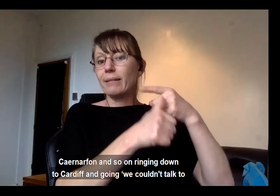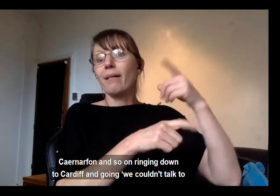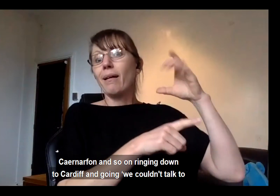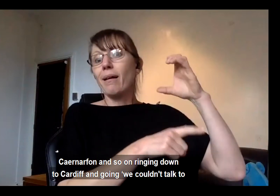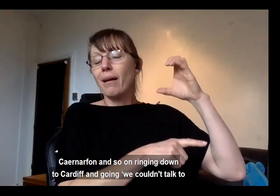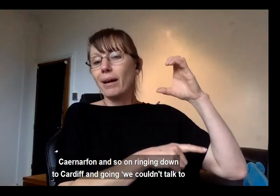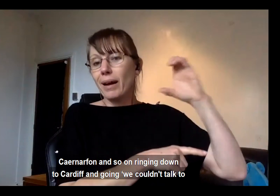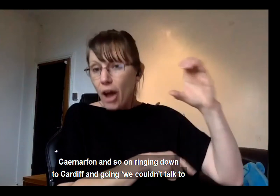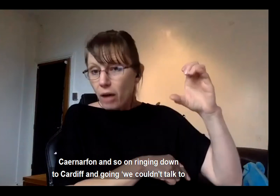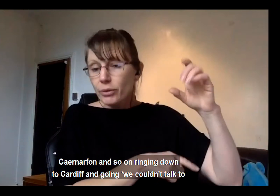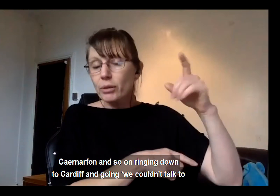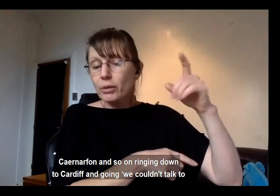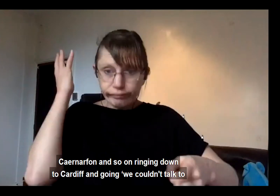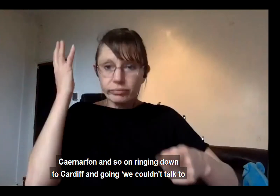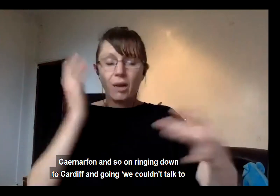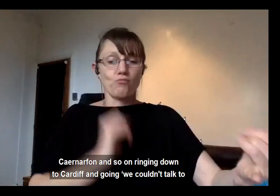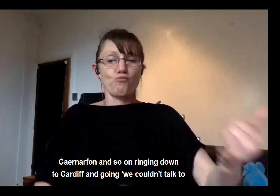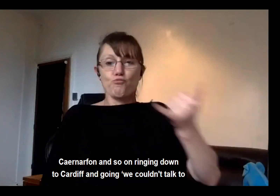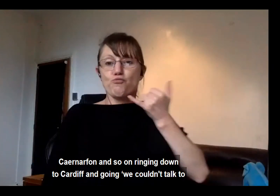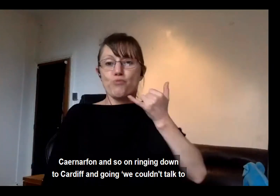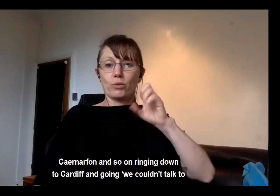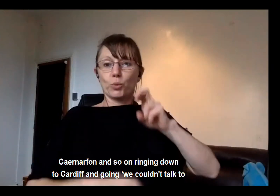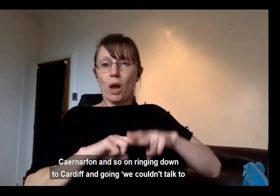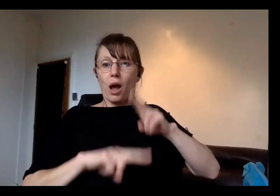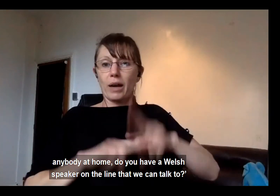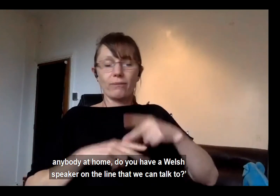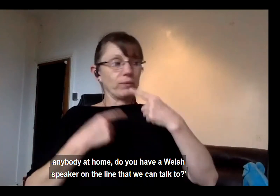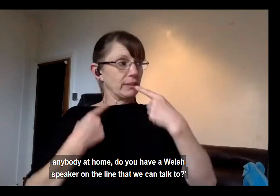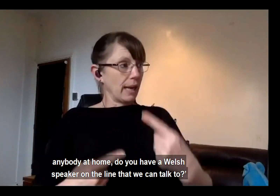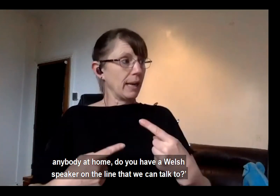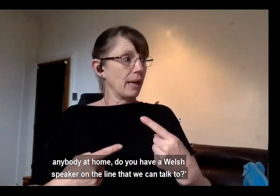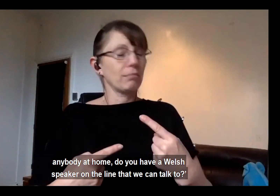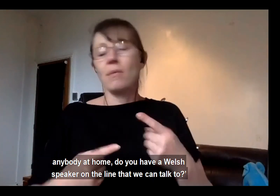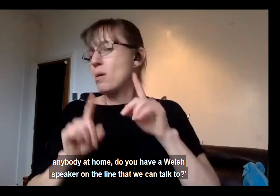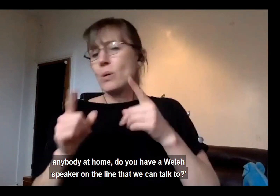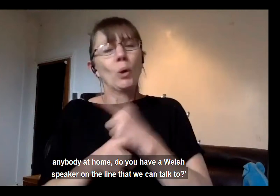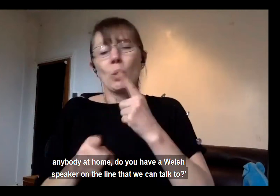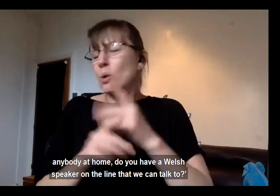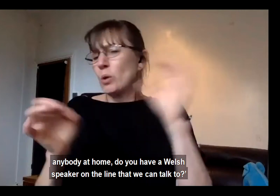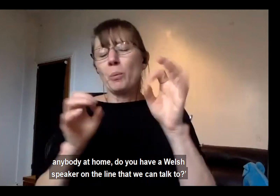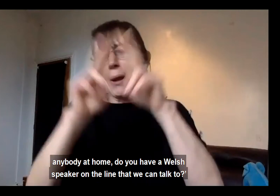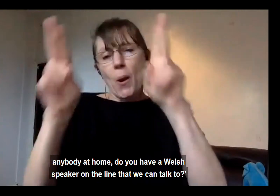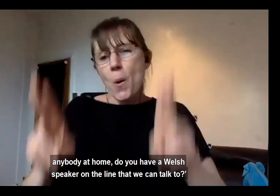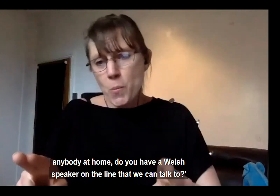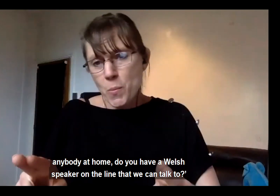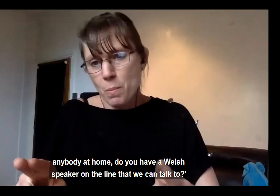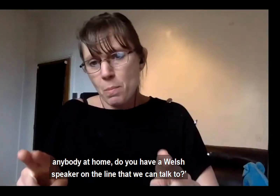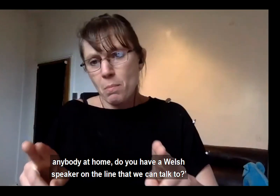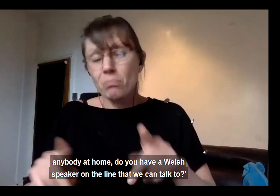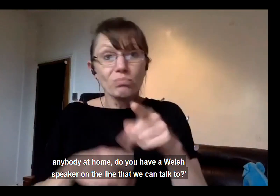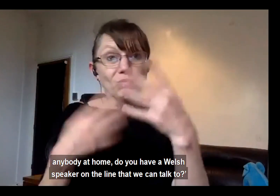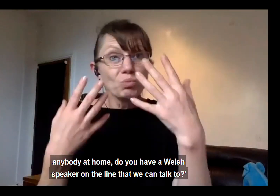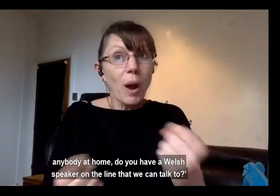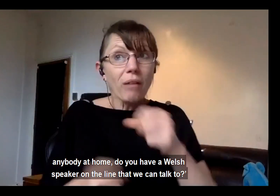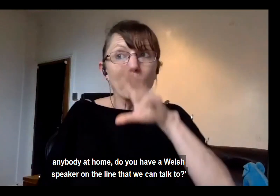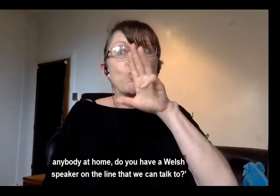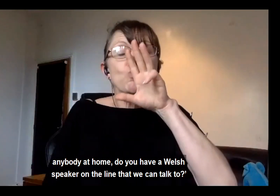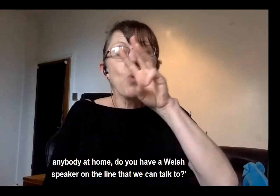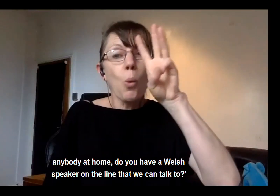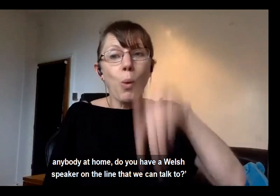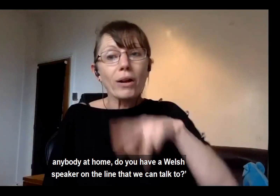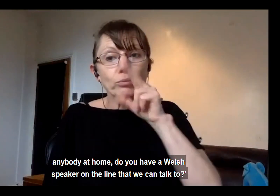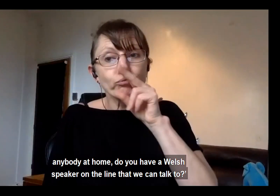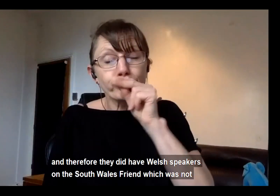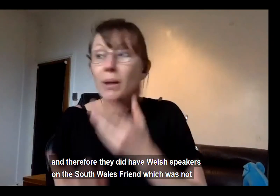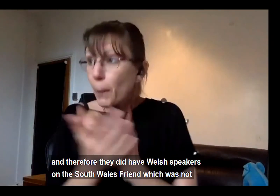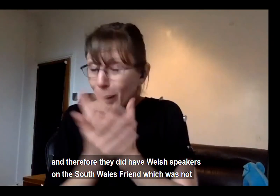on, ringing down to Cardiff and going, we couldn't talk to anybody at home. Is there a Welsh speaker on the line that we can